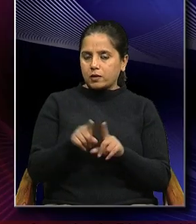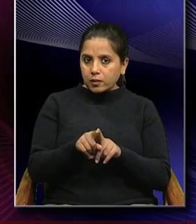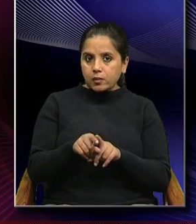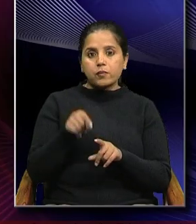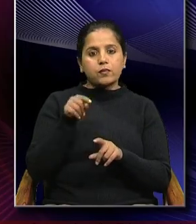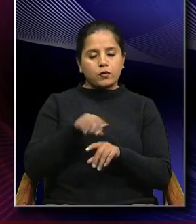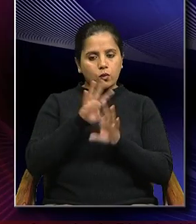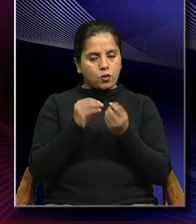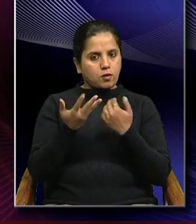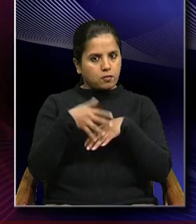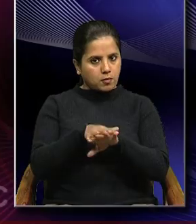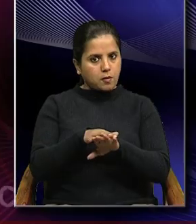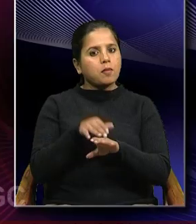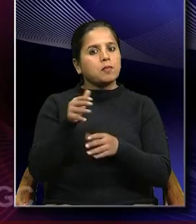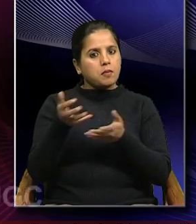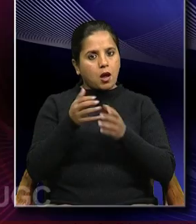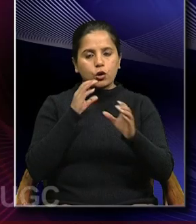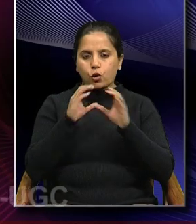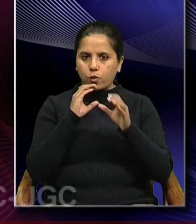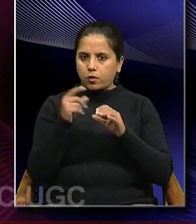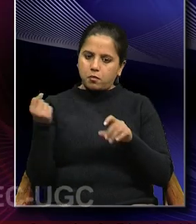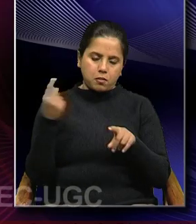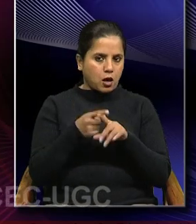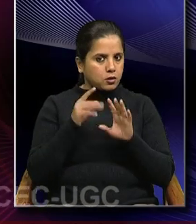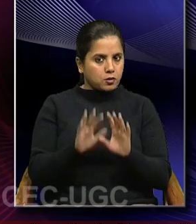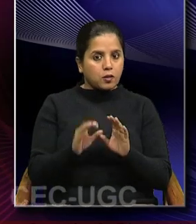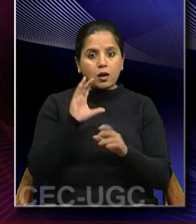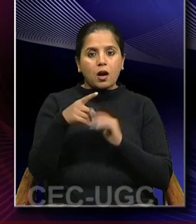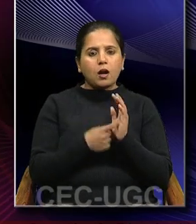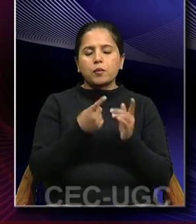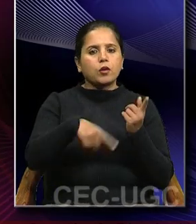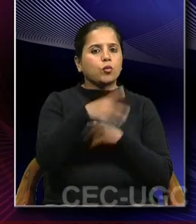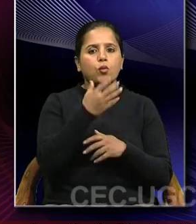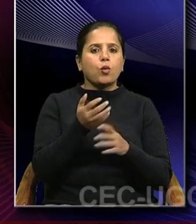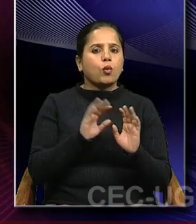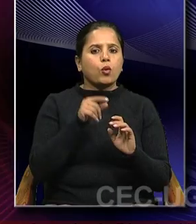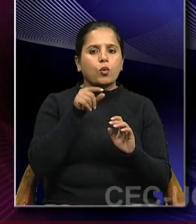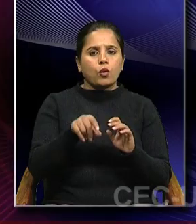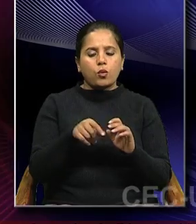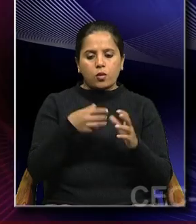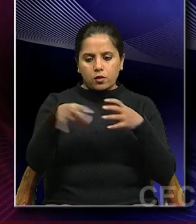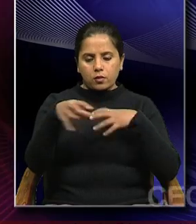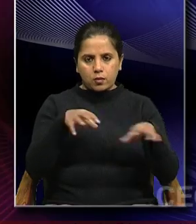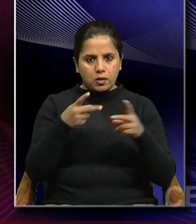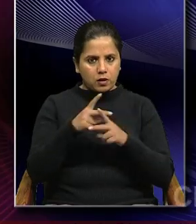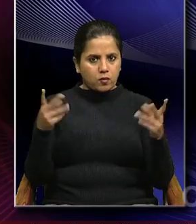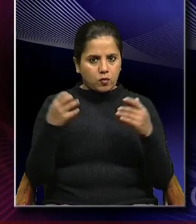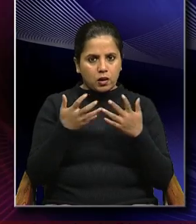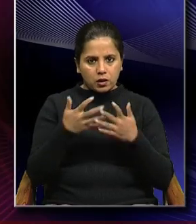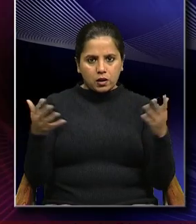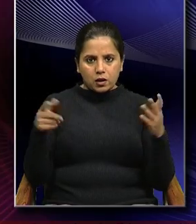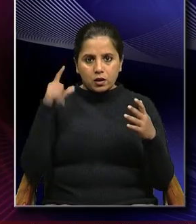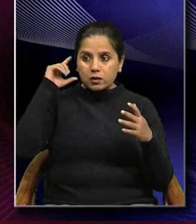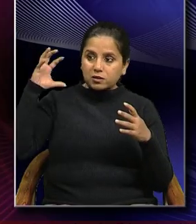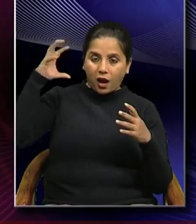of integrated marketing communication. Because customers do not want the aggregation of different components of a sum.